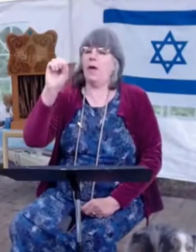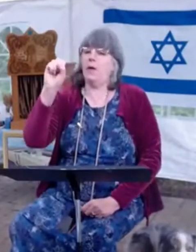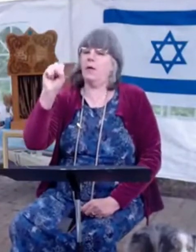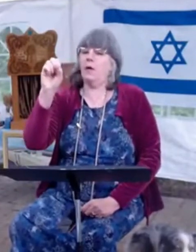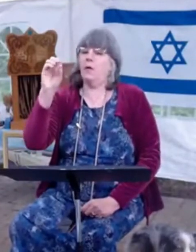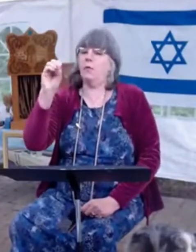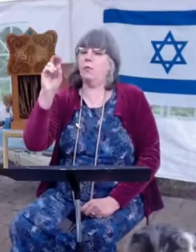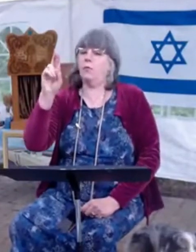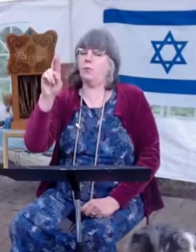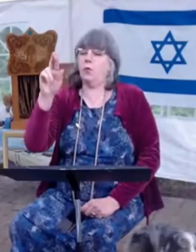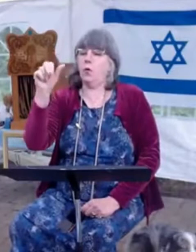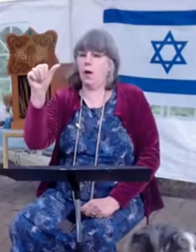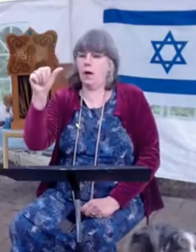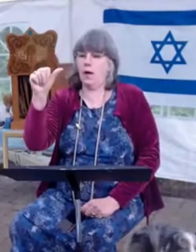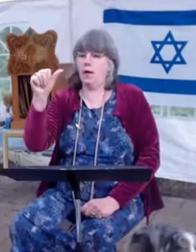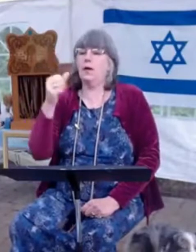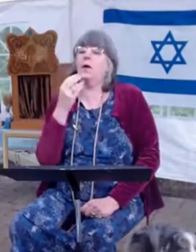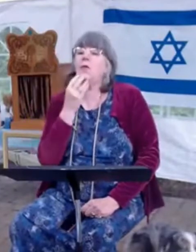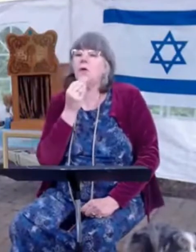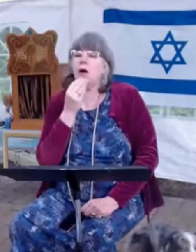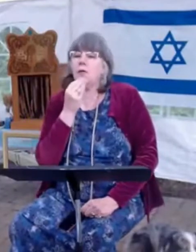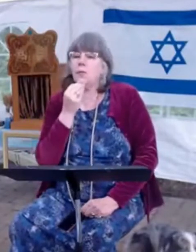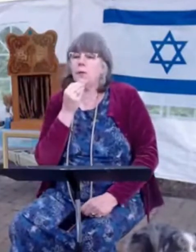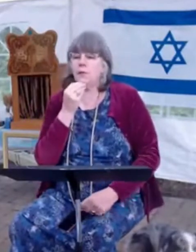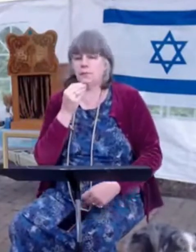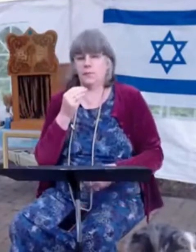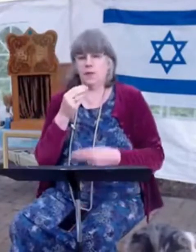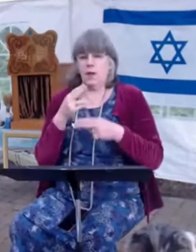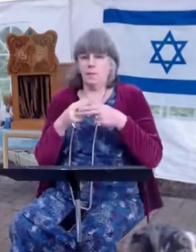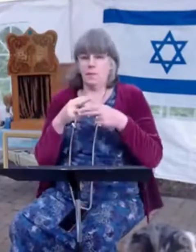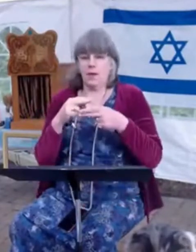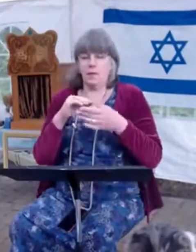Also translated as the gospel.